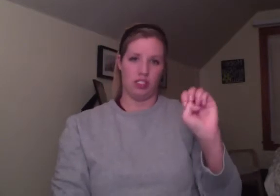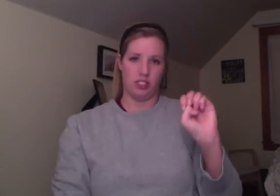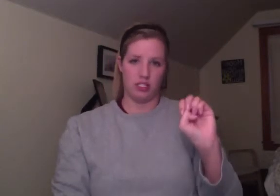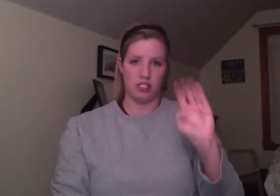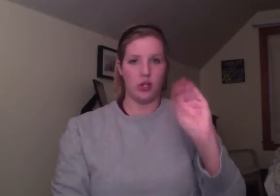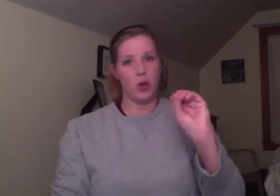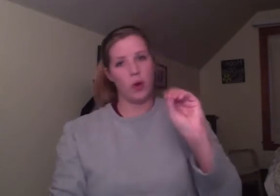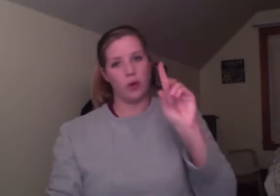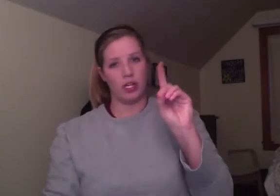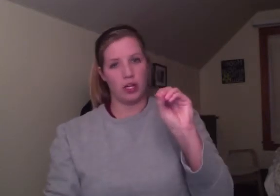photography.